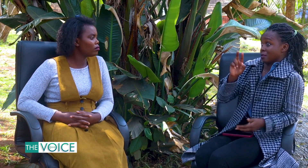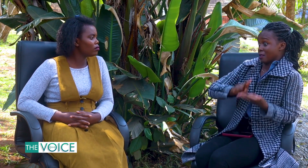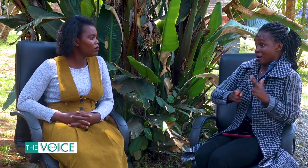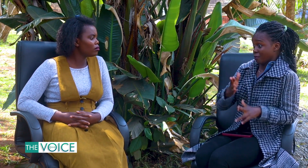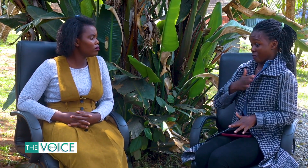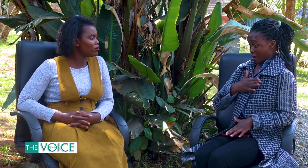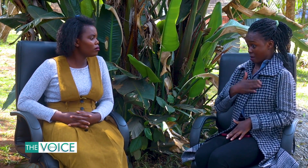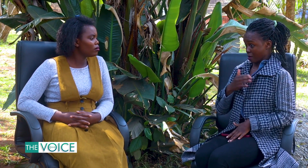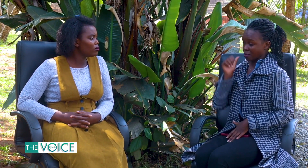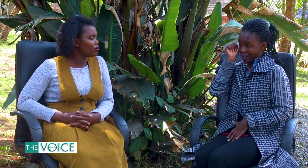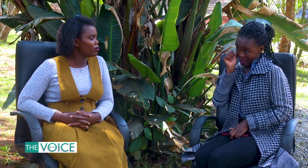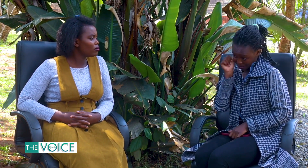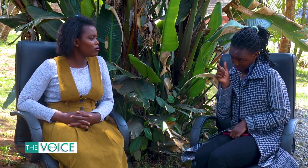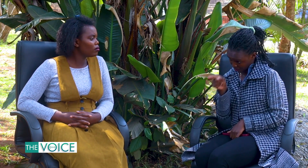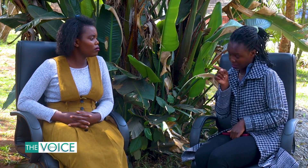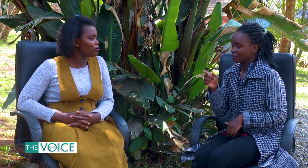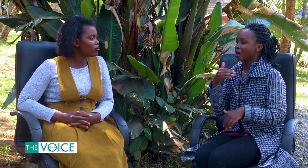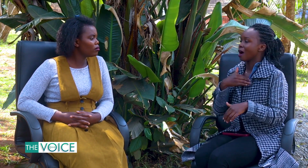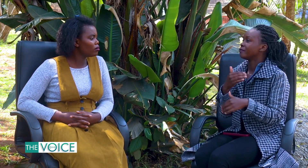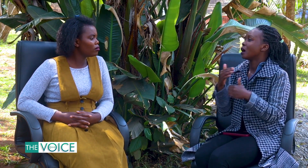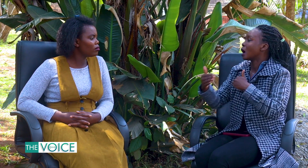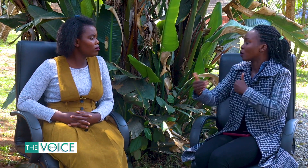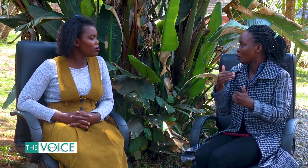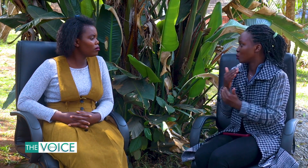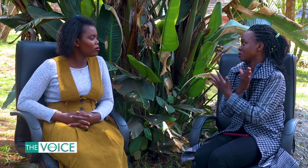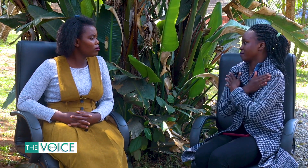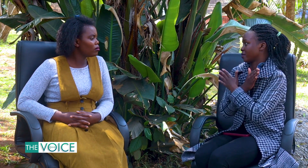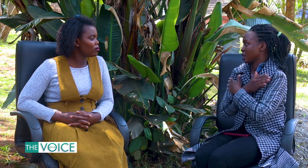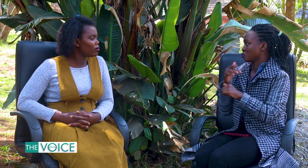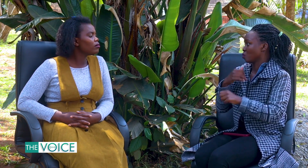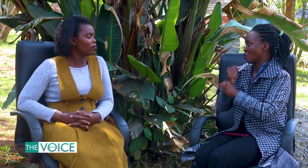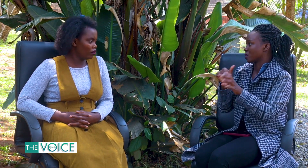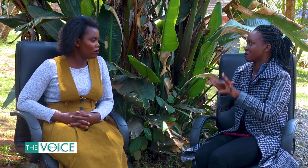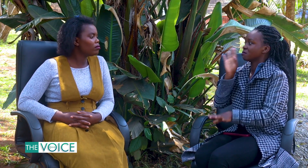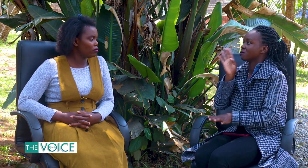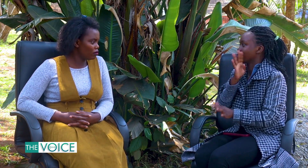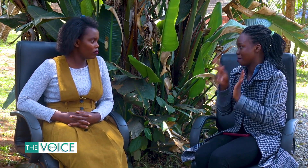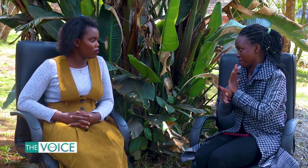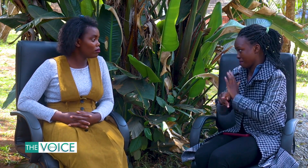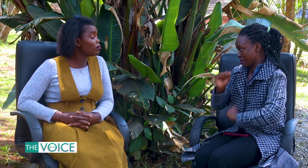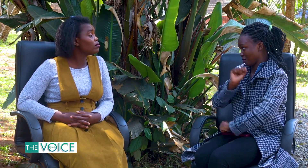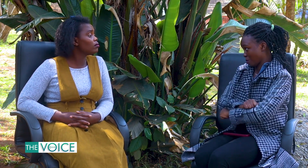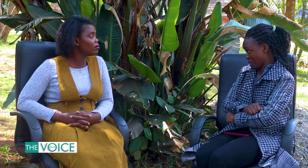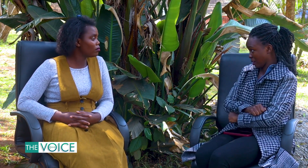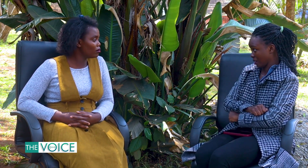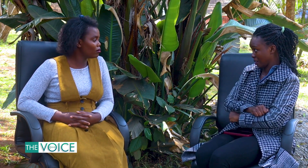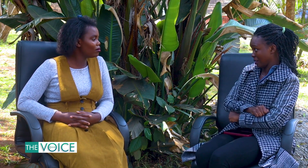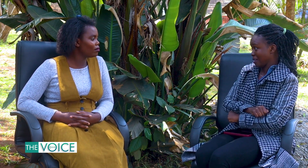that's how the relative connected my mom, and they were close friends, and they worked together, and that's how I was moved to a